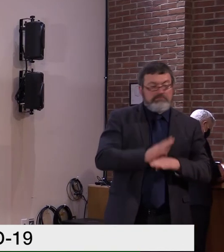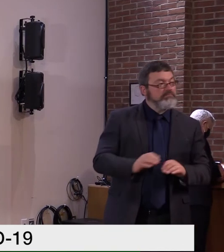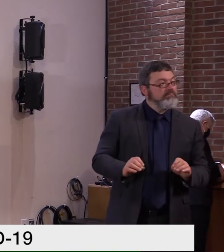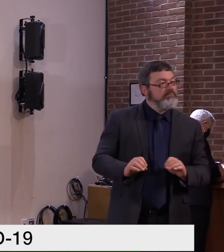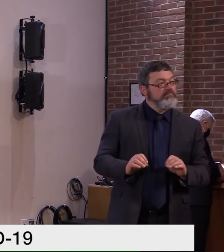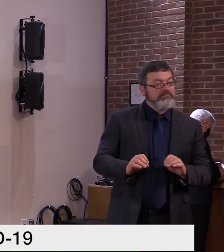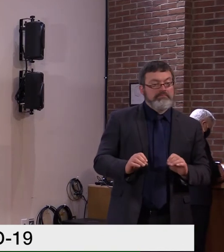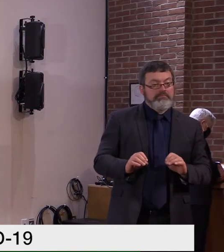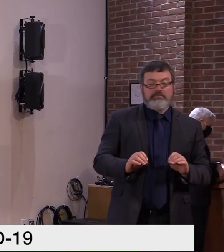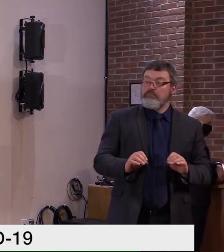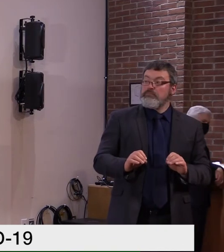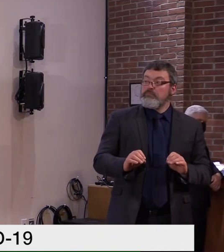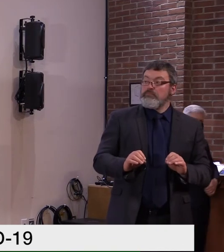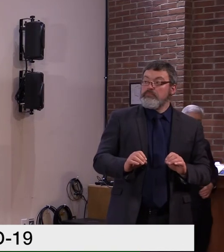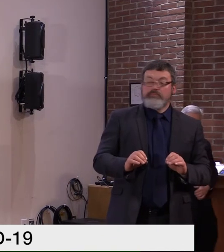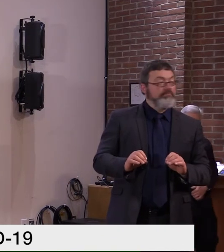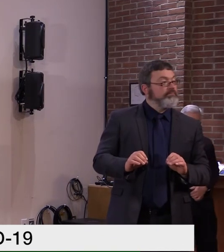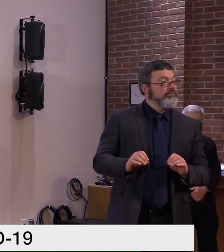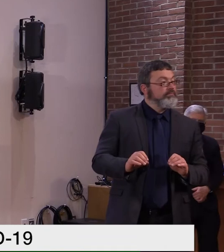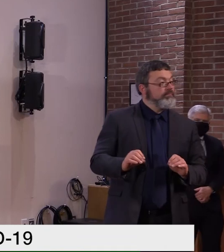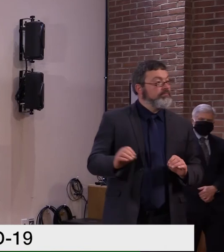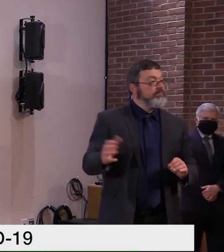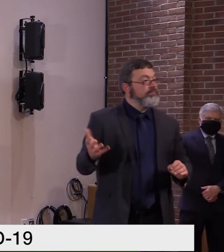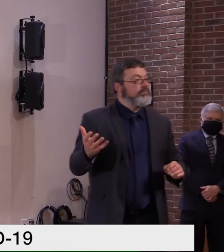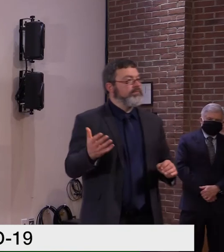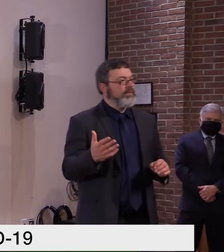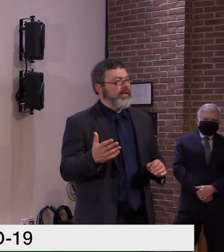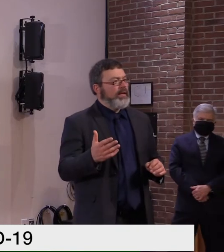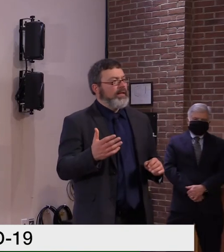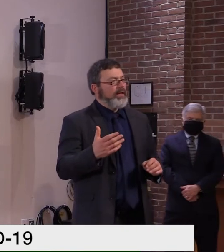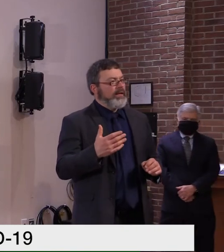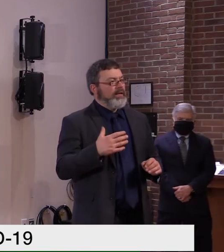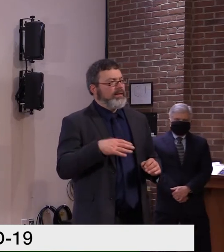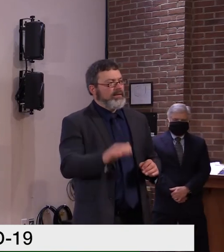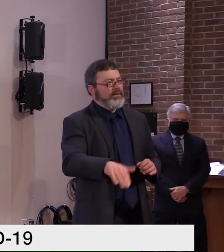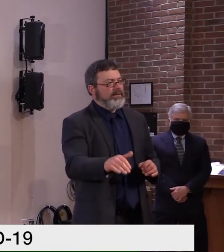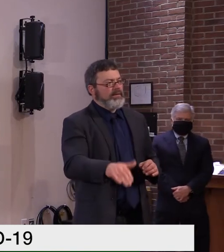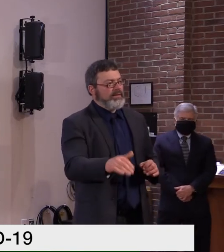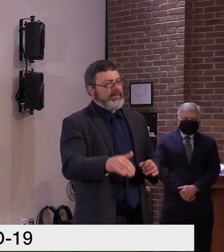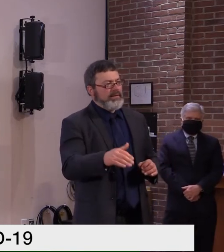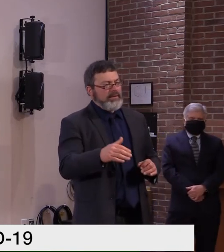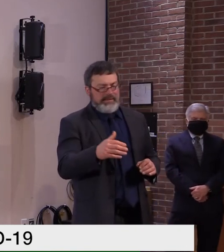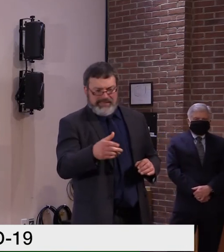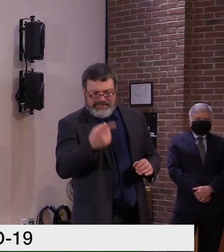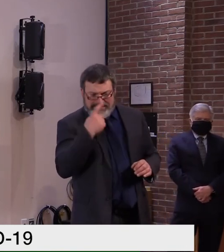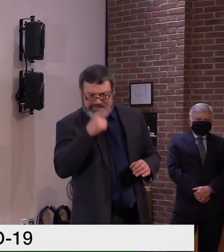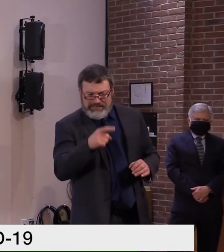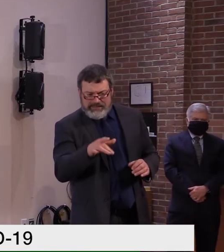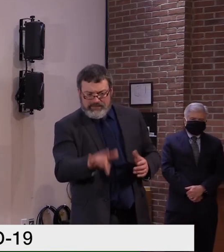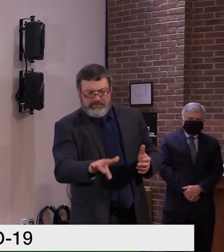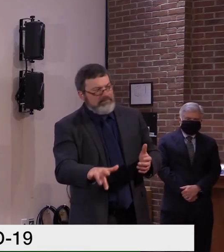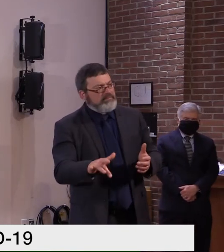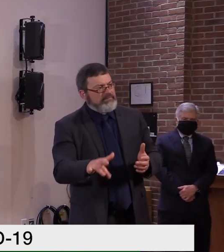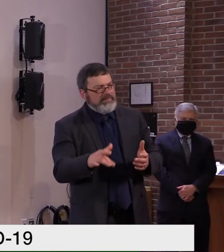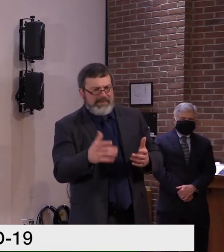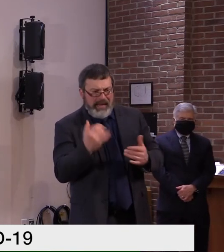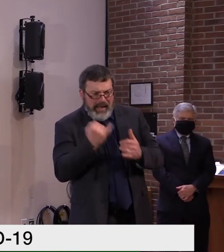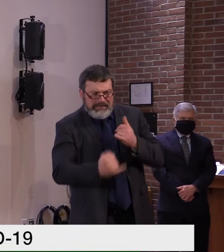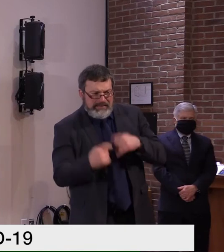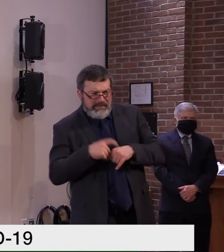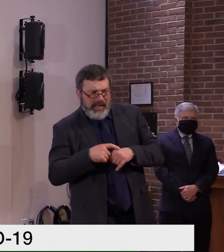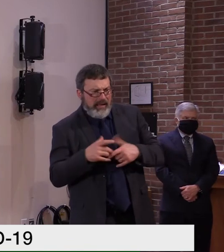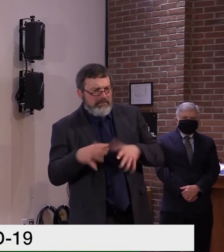I think Joel had a sticky button last time. Yeah, we've had a few sticky buttons today. We'll run back through some folks at the